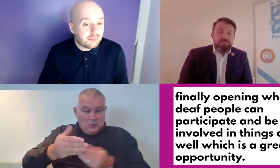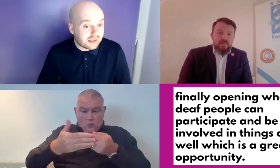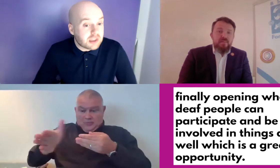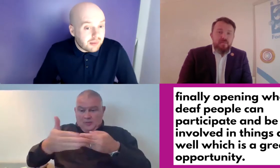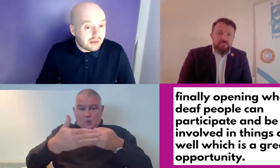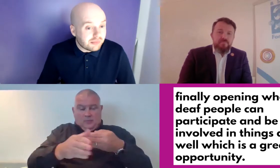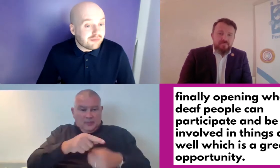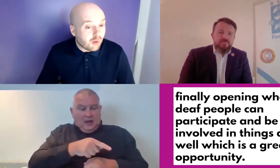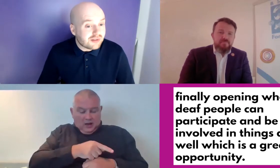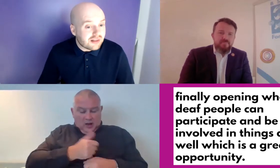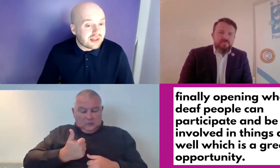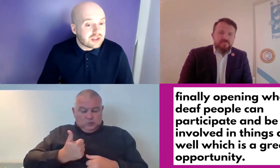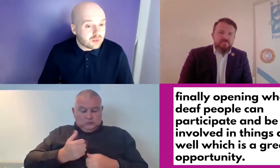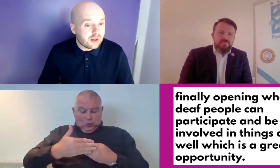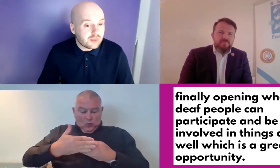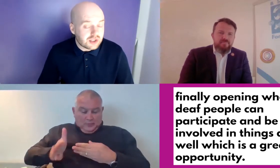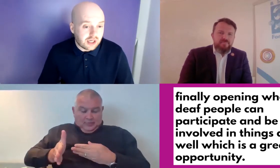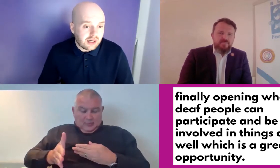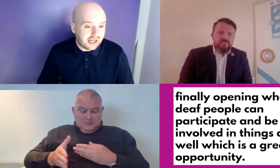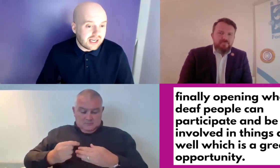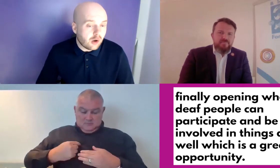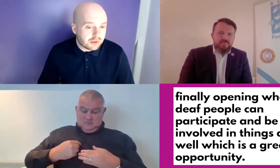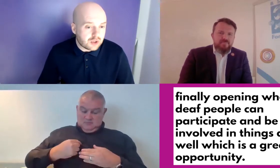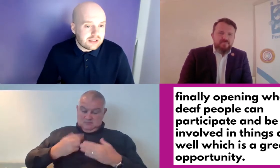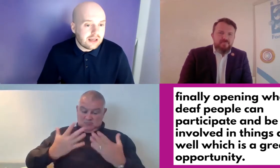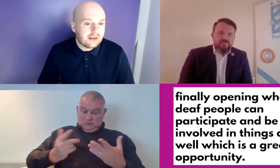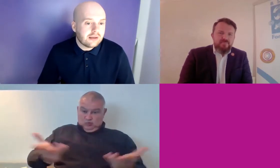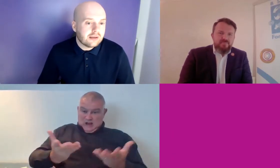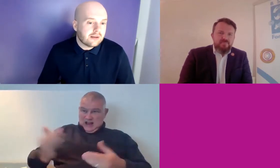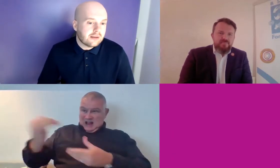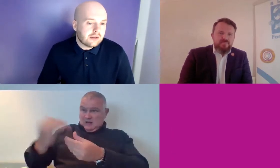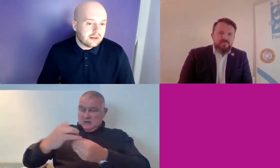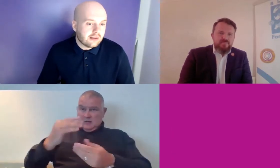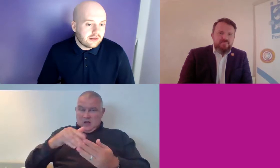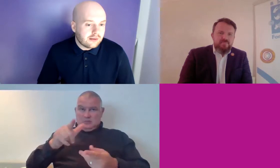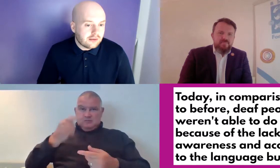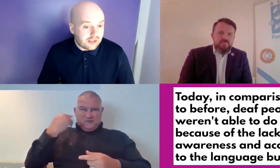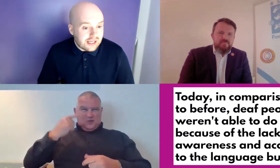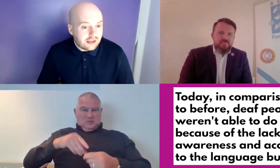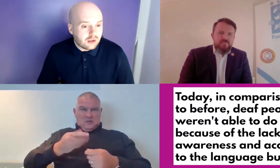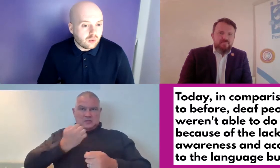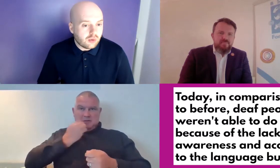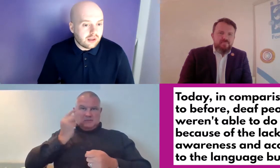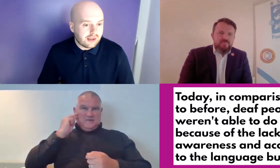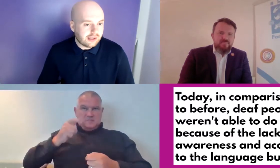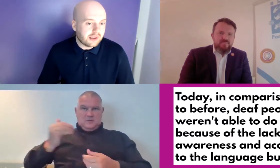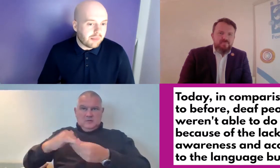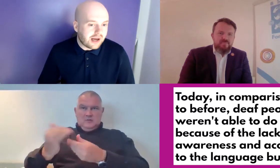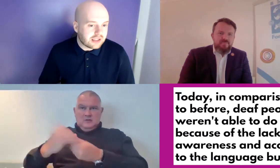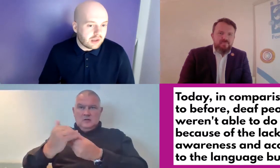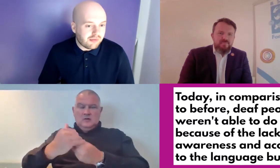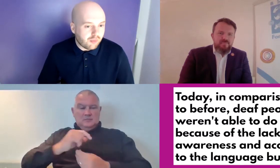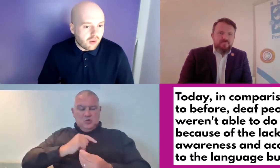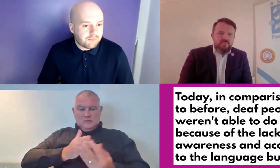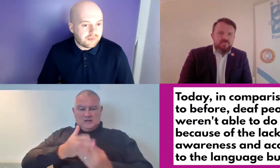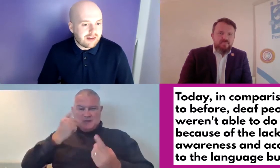can participate and be involved in things as well, which is a great opportunity. today, you know, in comparison